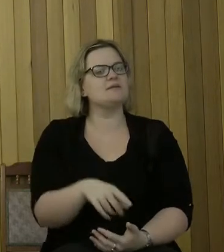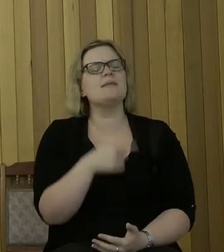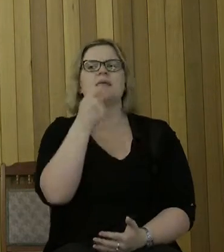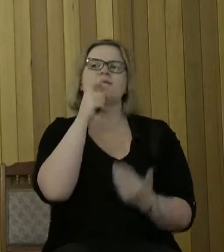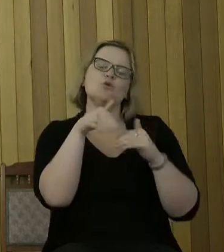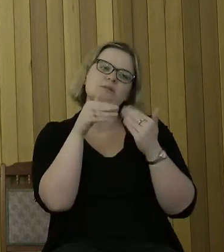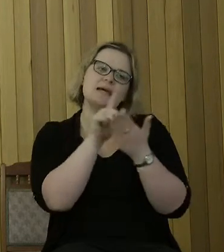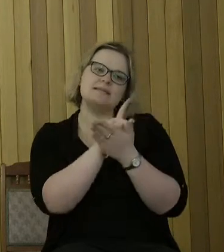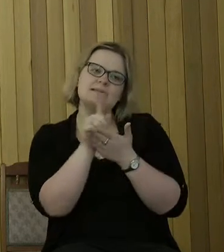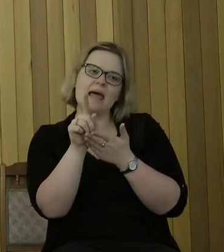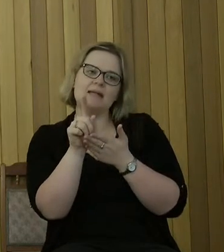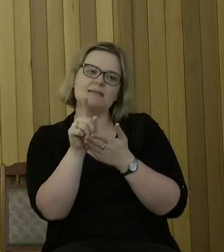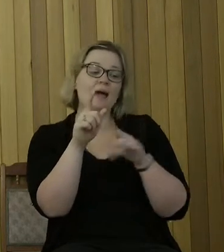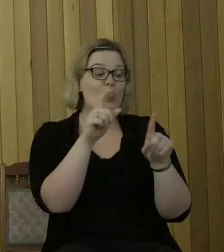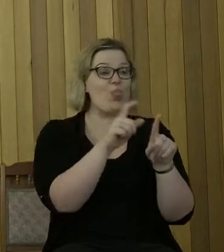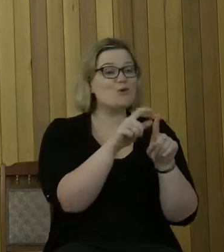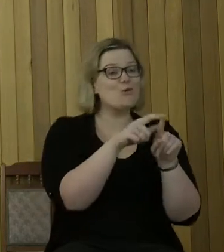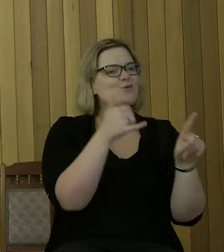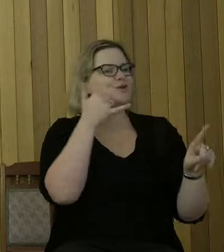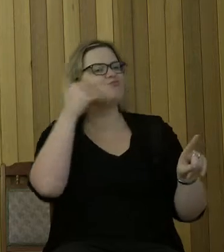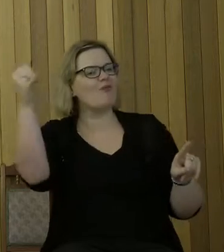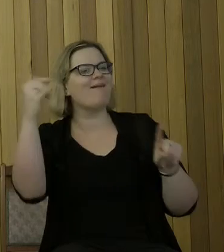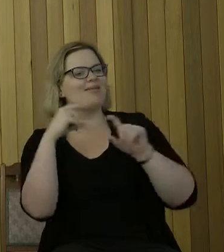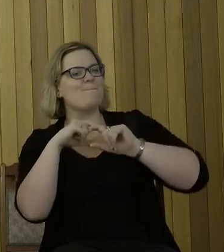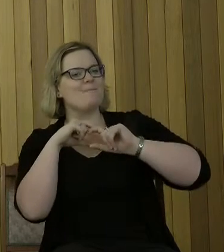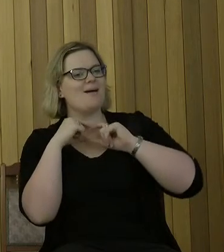days later, he got a phone call from the daughter.